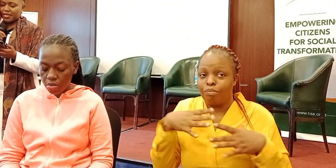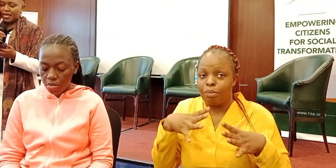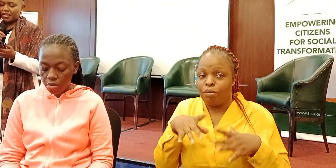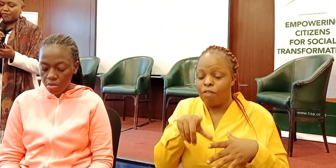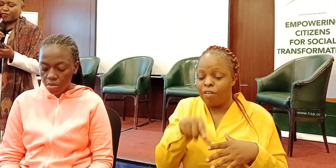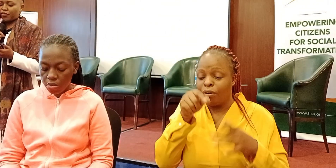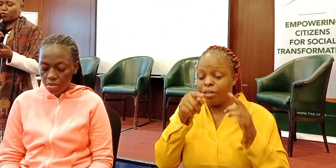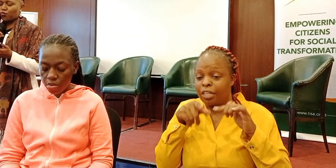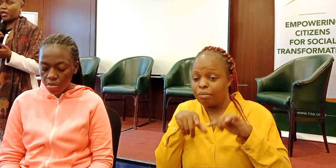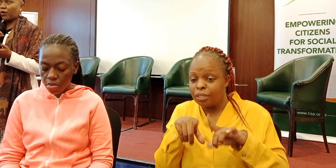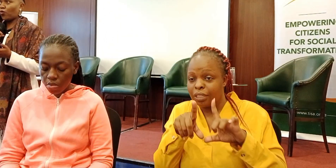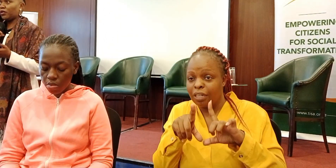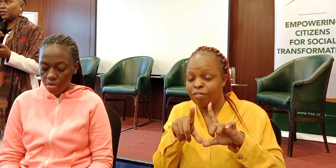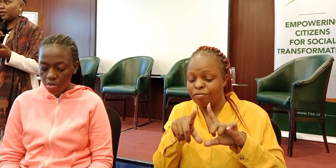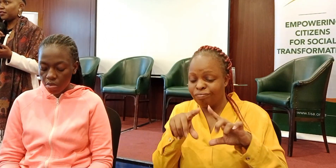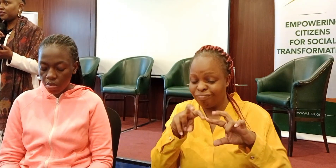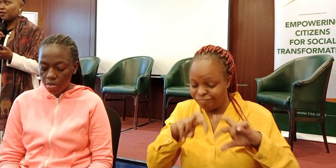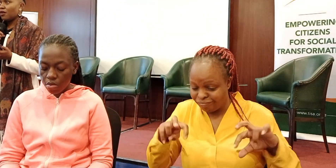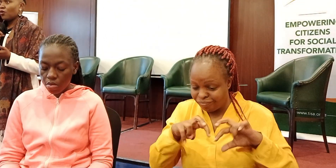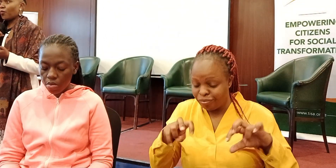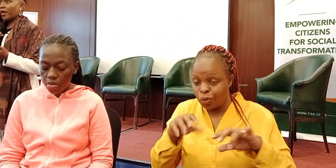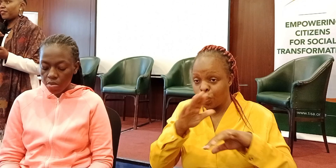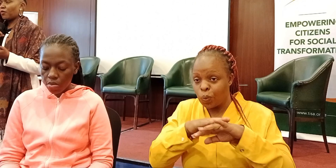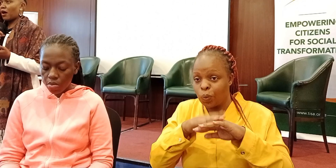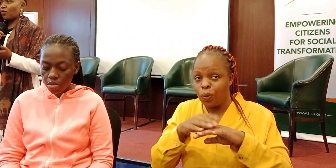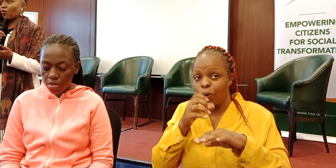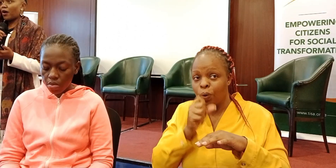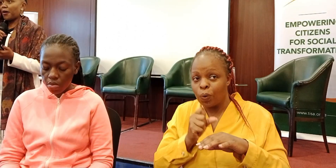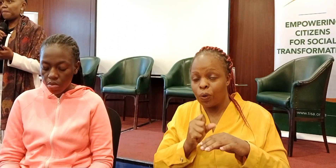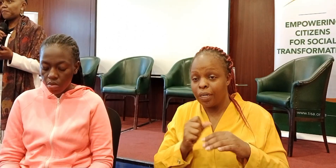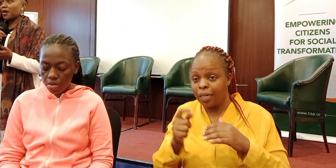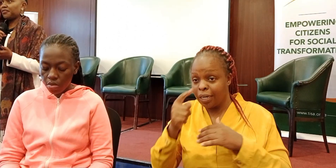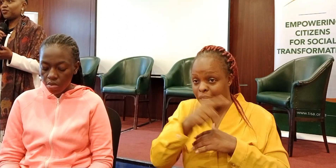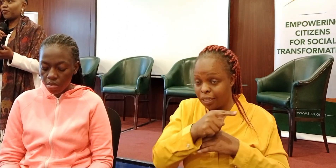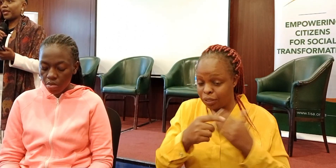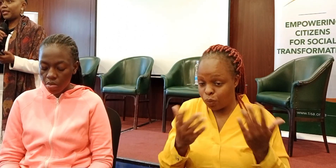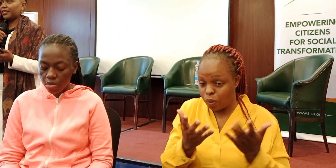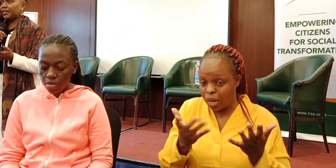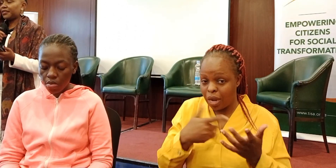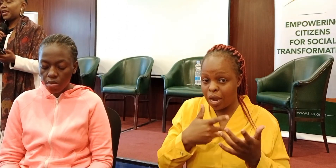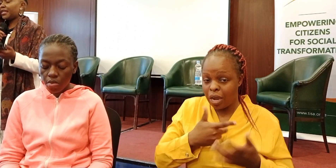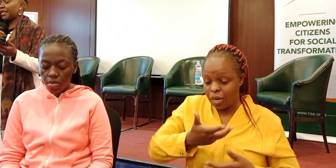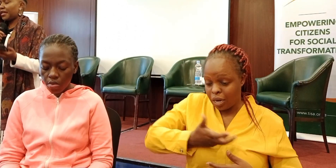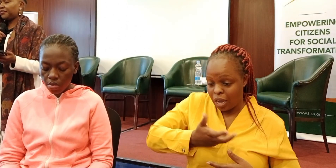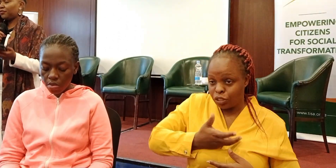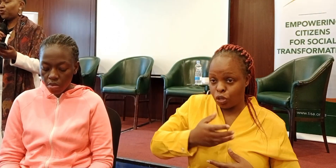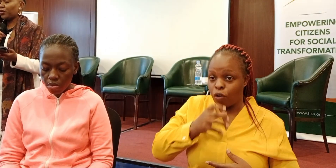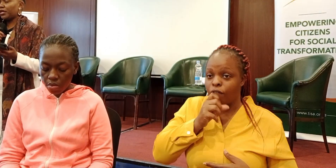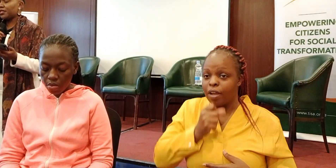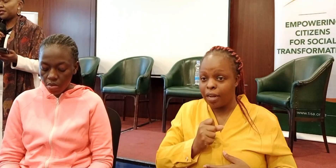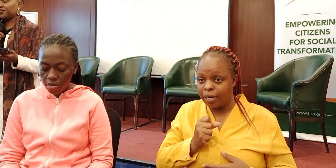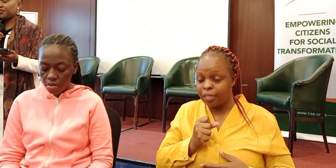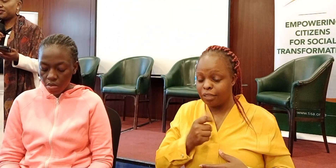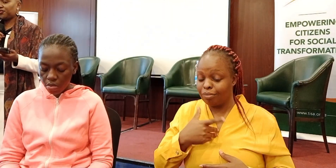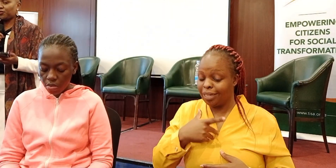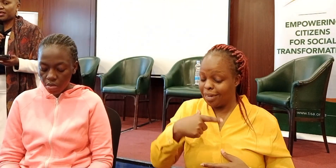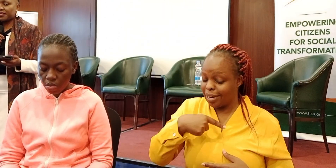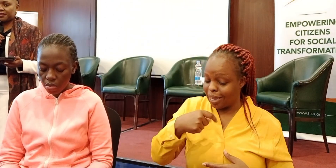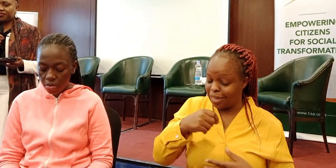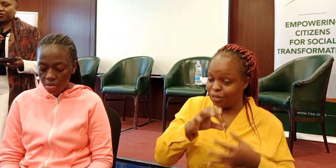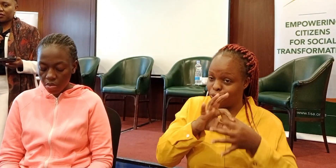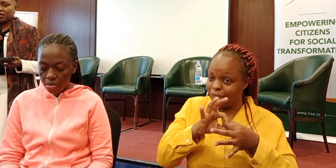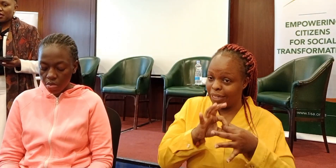themselves yearning for the good old days where there were council of elders. And I like to link this